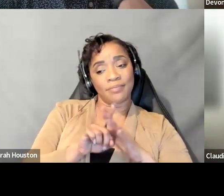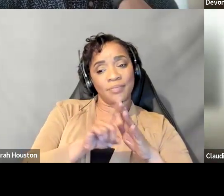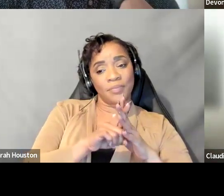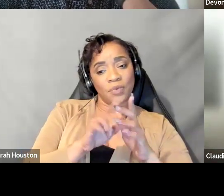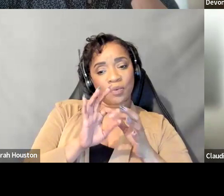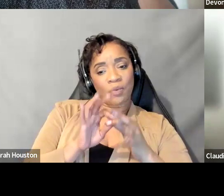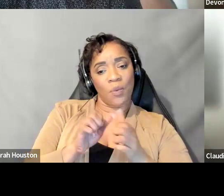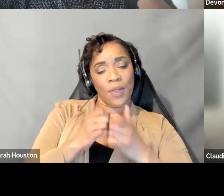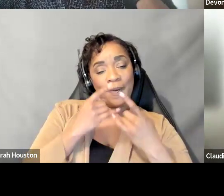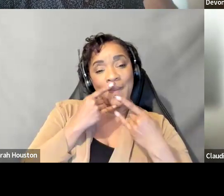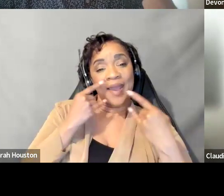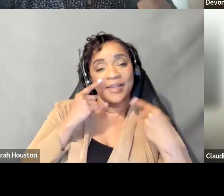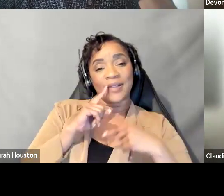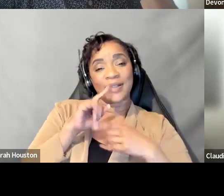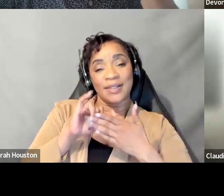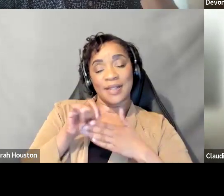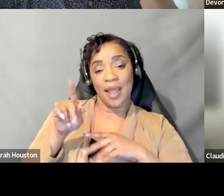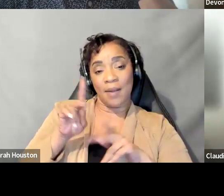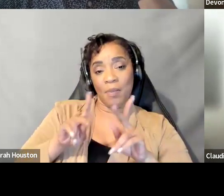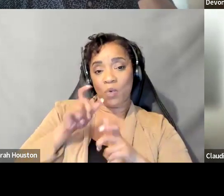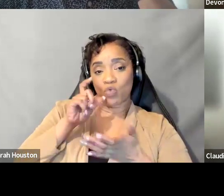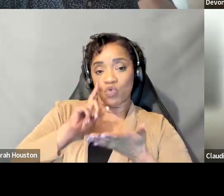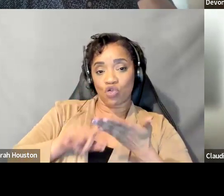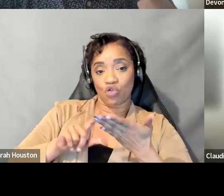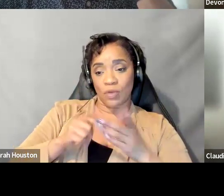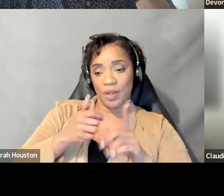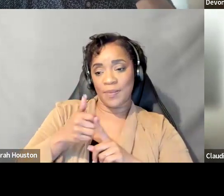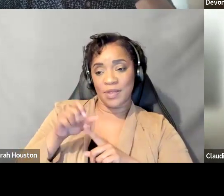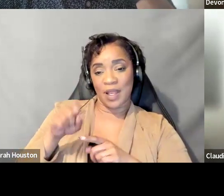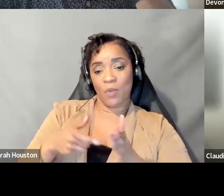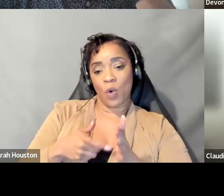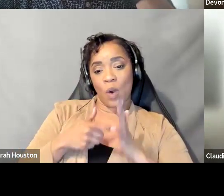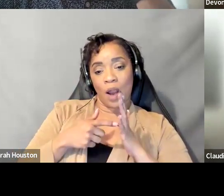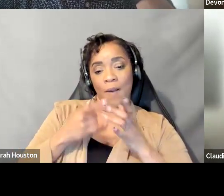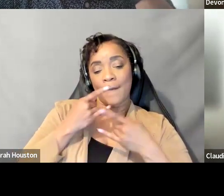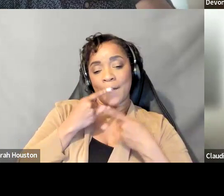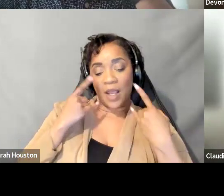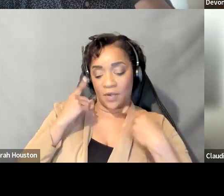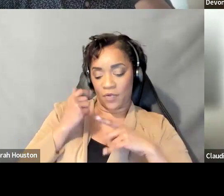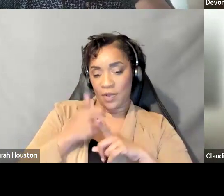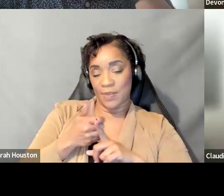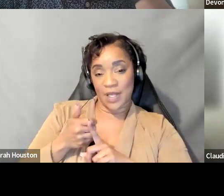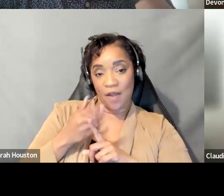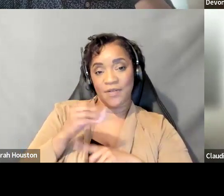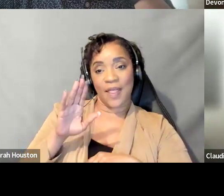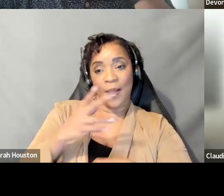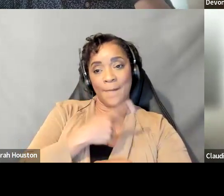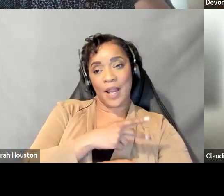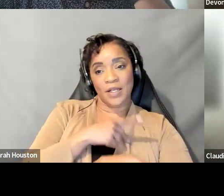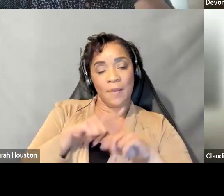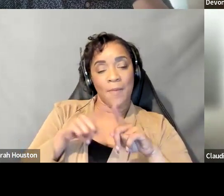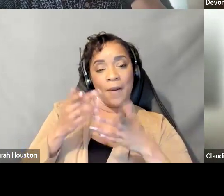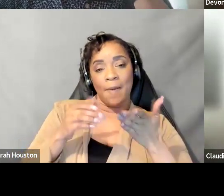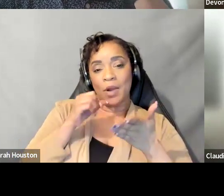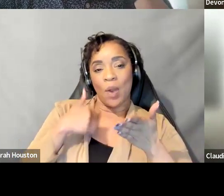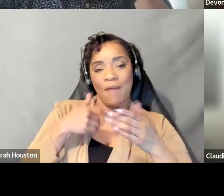that researchers themselves can require masks for themselves and for their patients, but may not have control